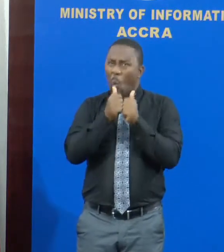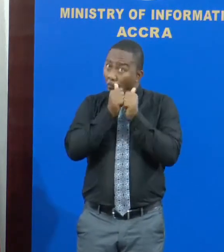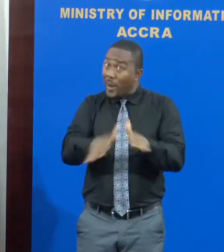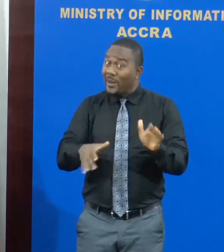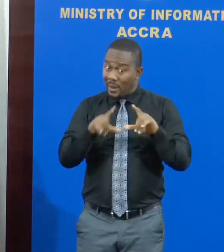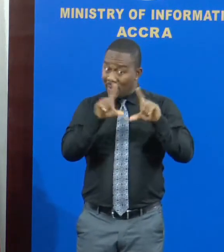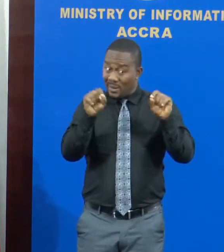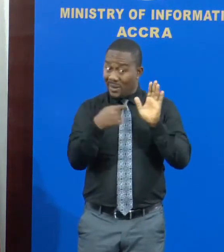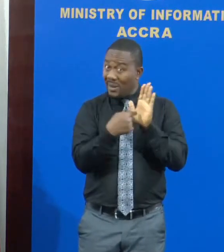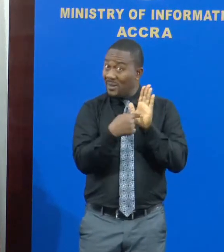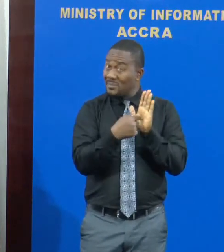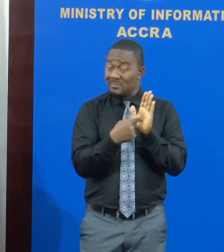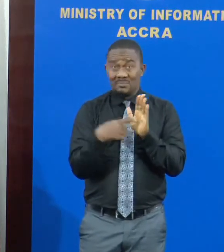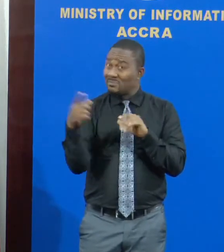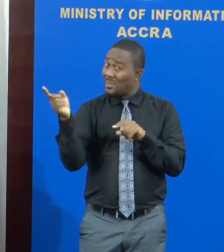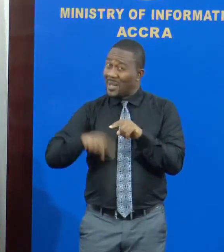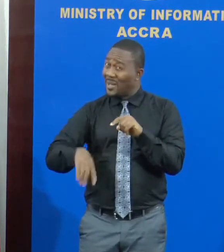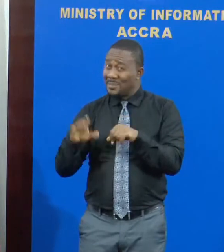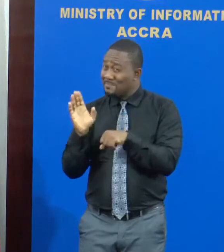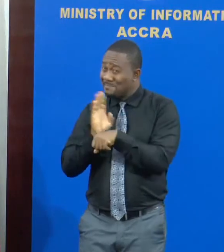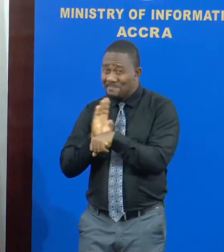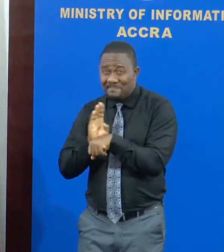cannot do business,